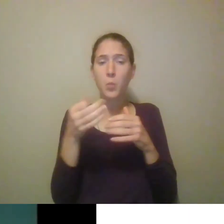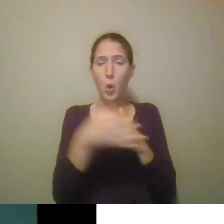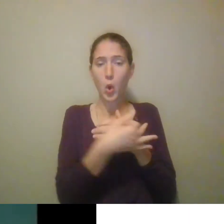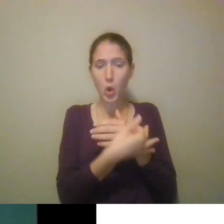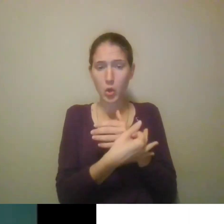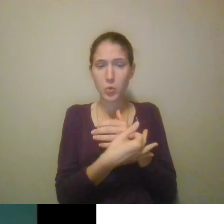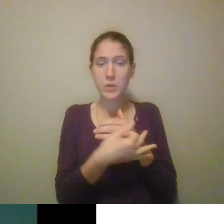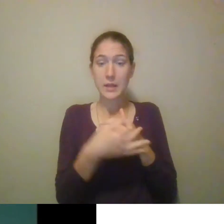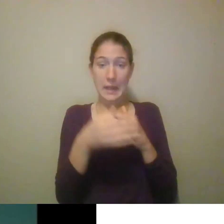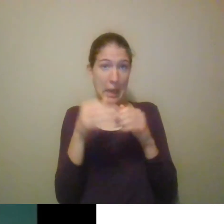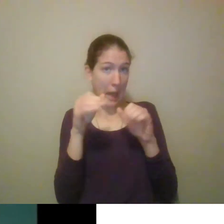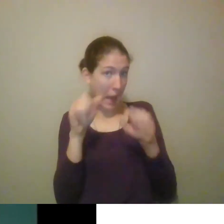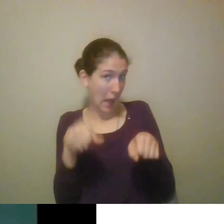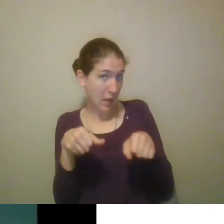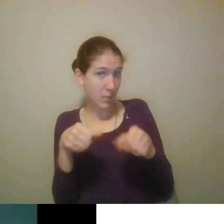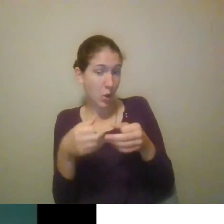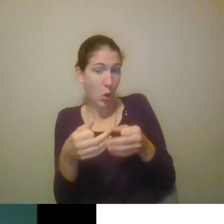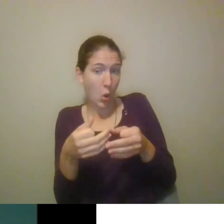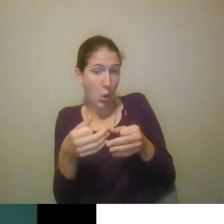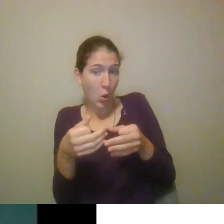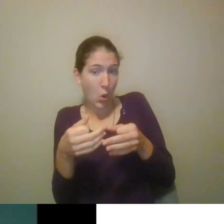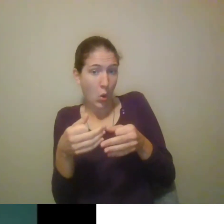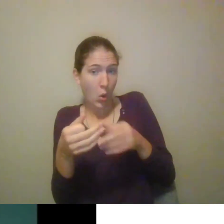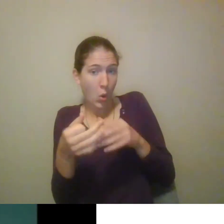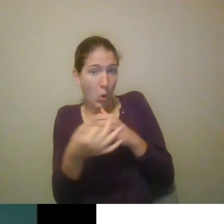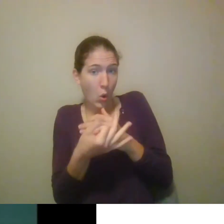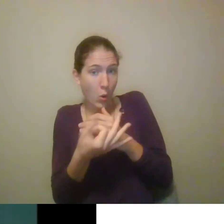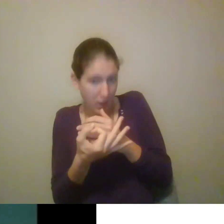can be opened